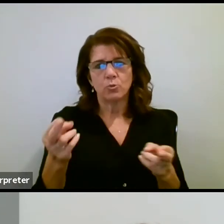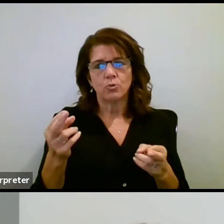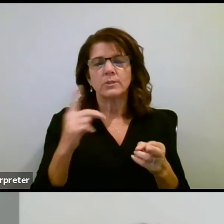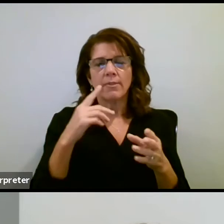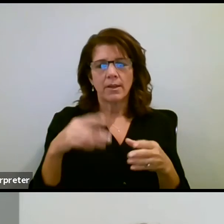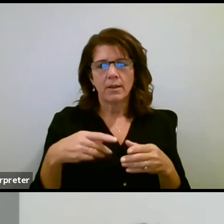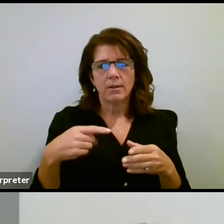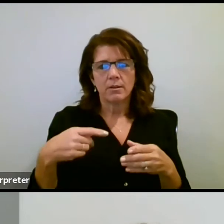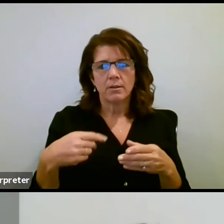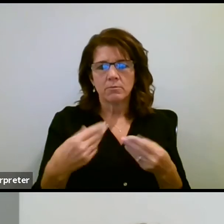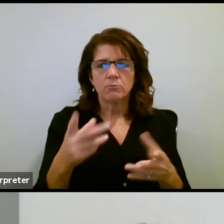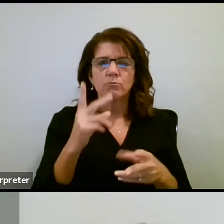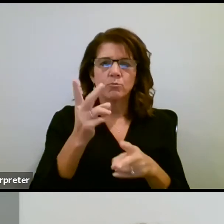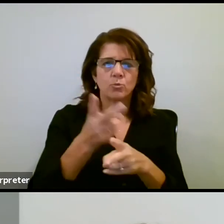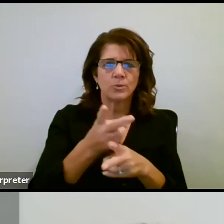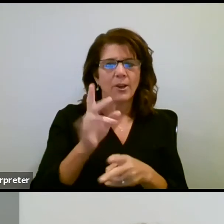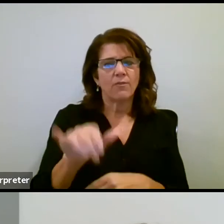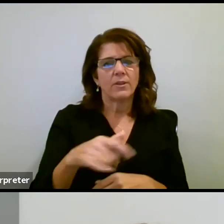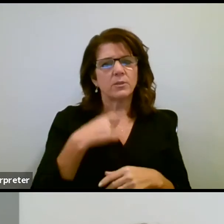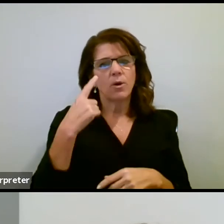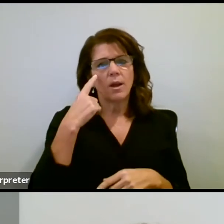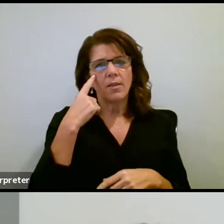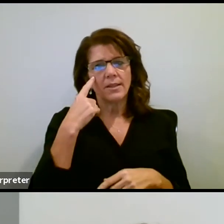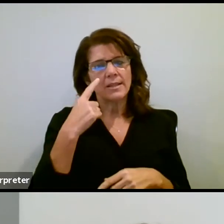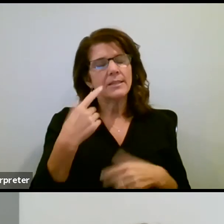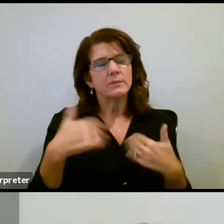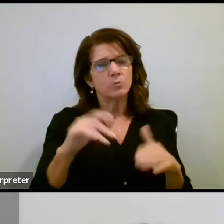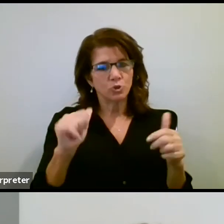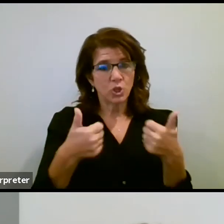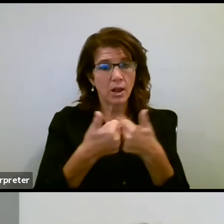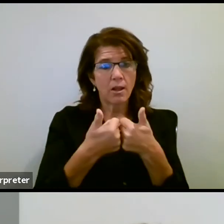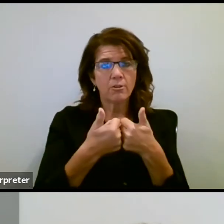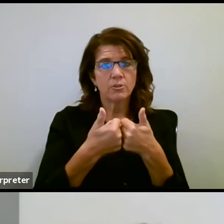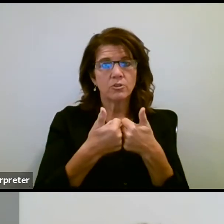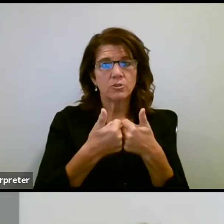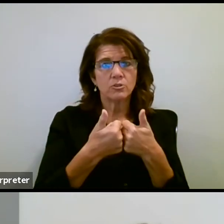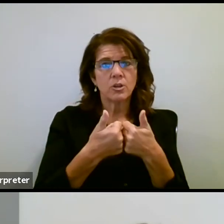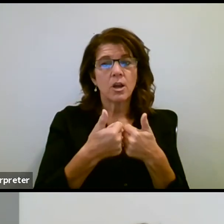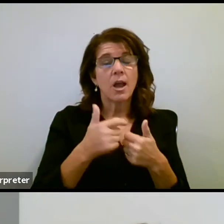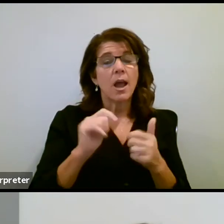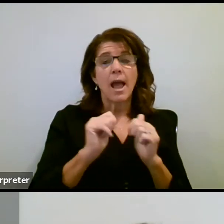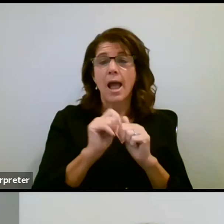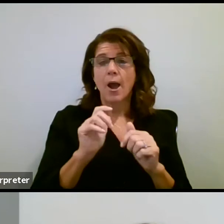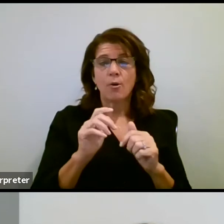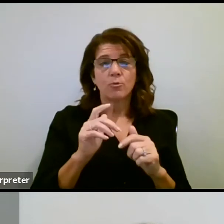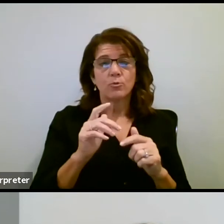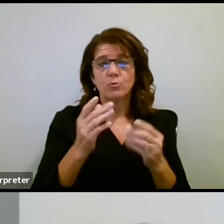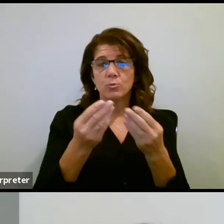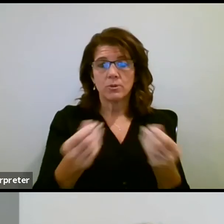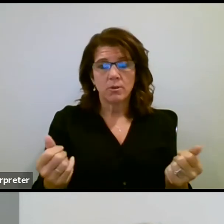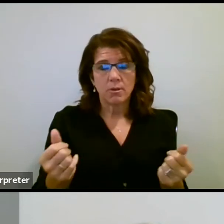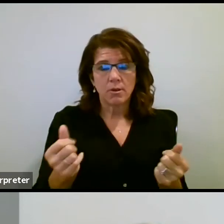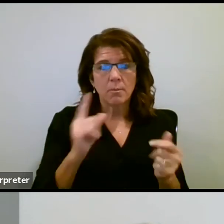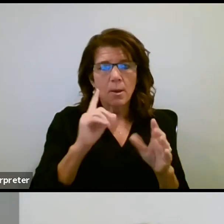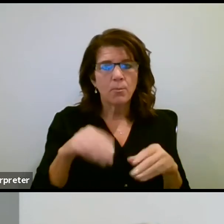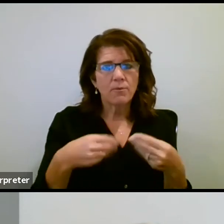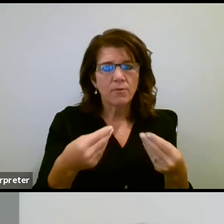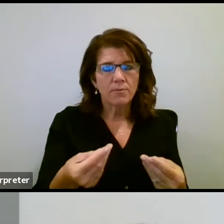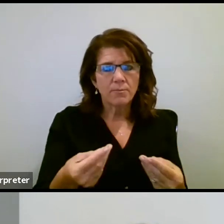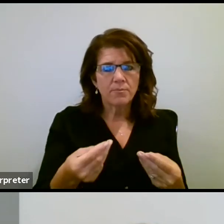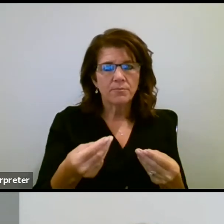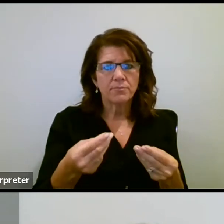available to take care of this? So I think it's a twin challenge, and we can only fulfill it by equipping them with digital skills. That is